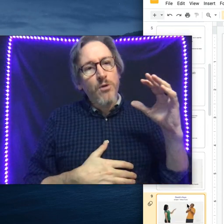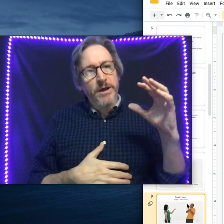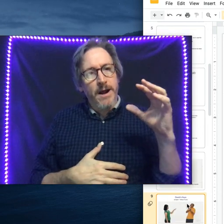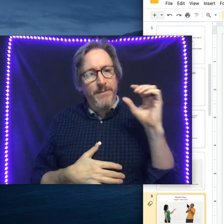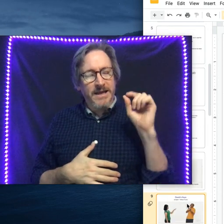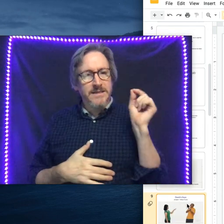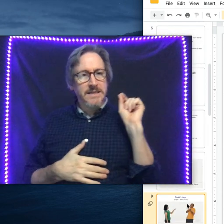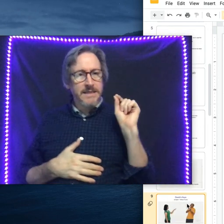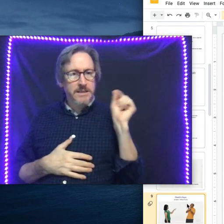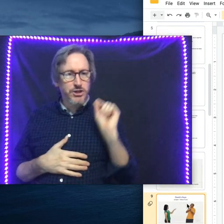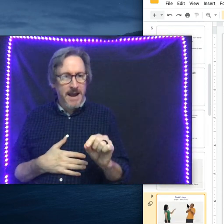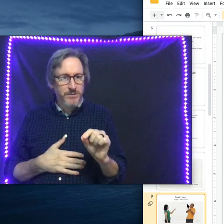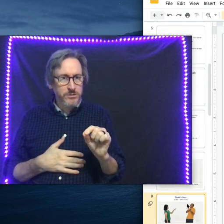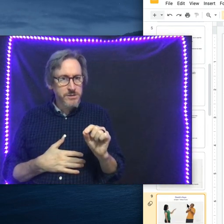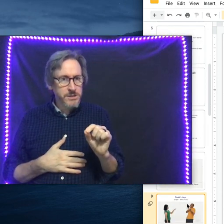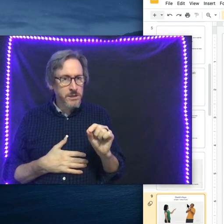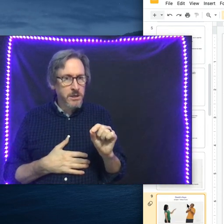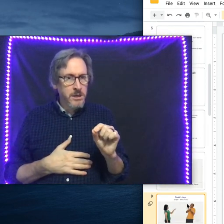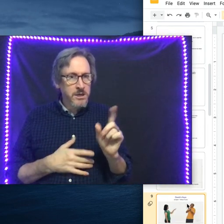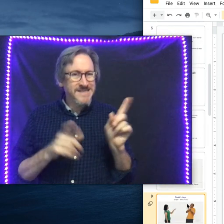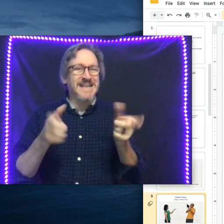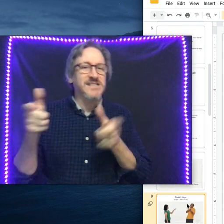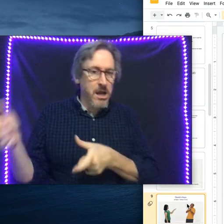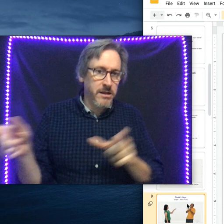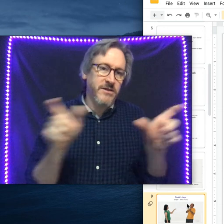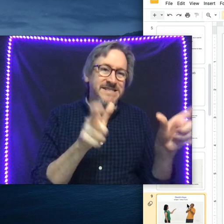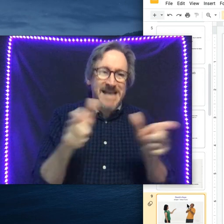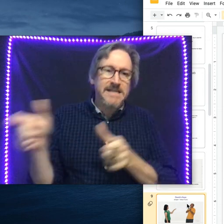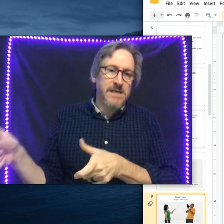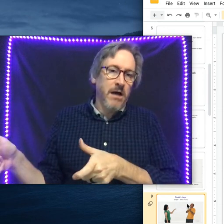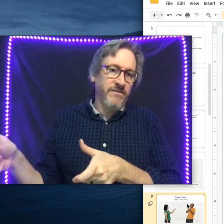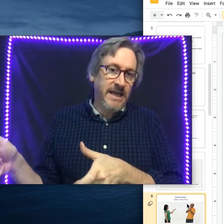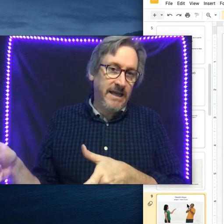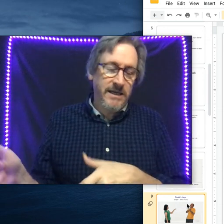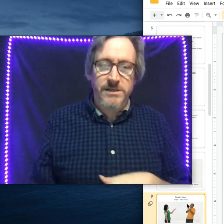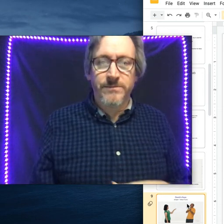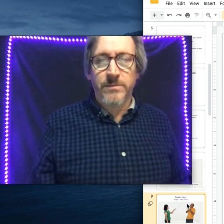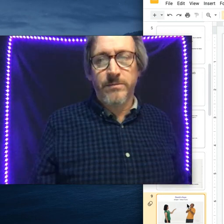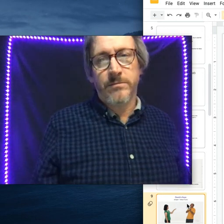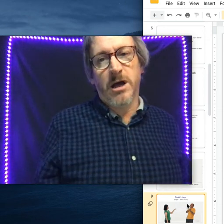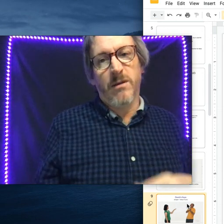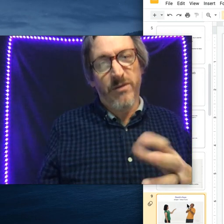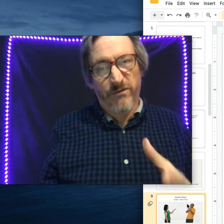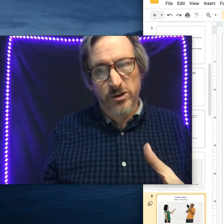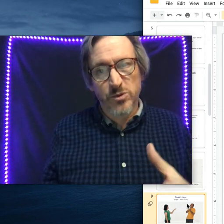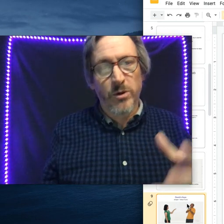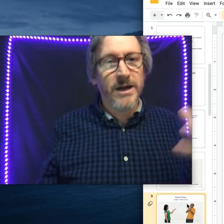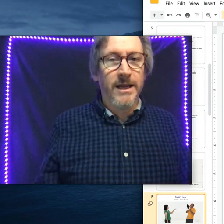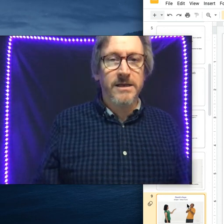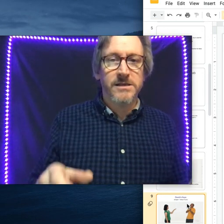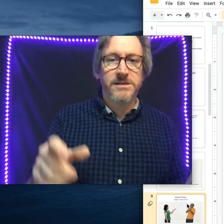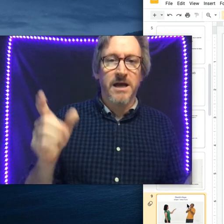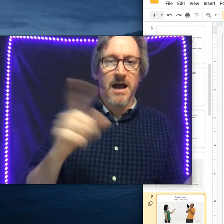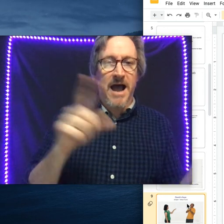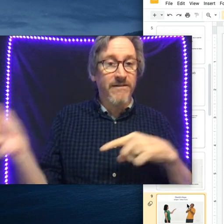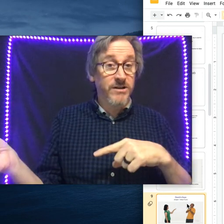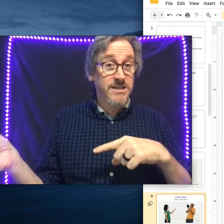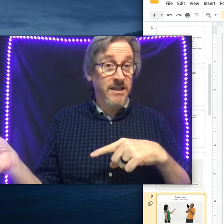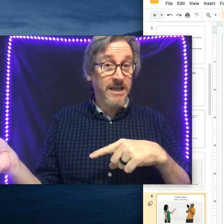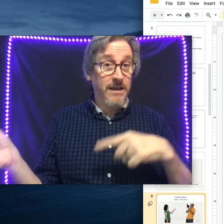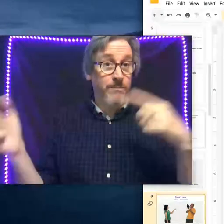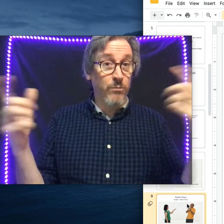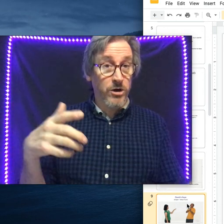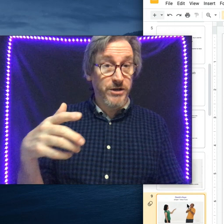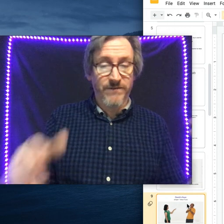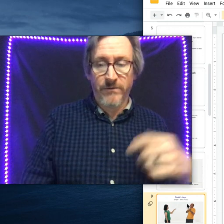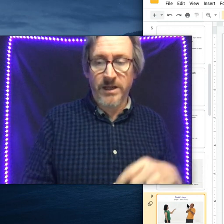also broke it up into little chapters, sets of keys. The first one is Iva